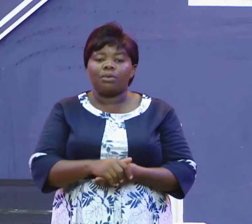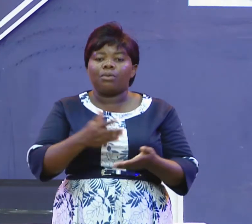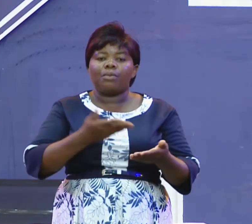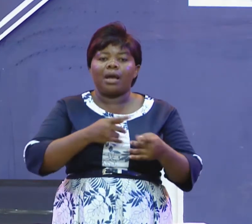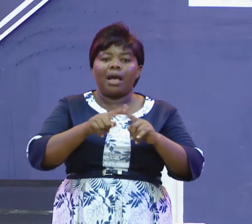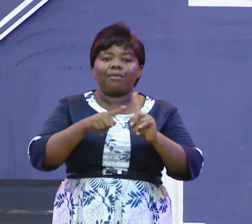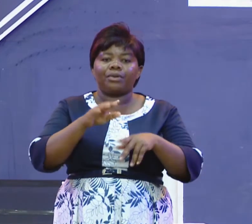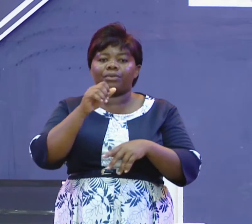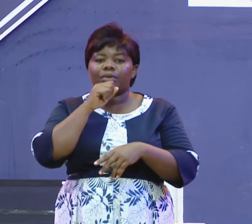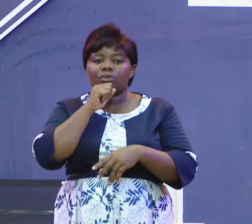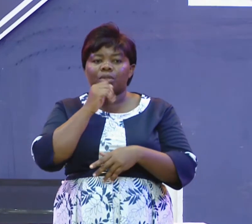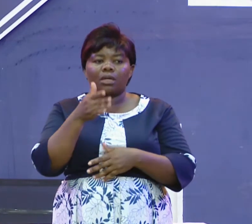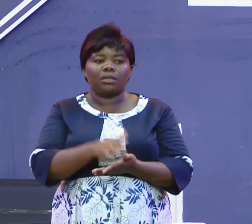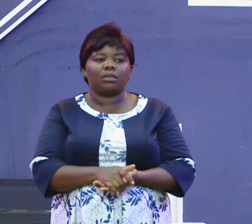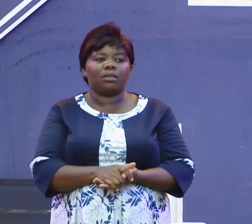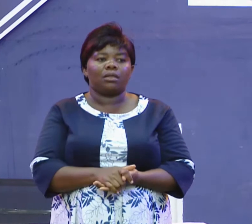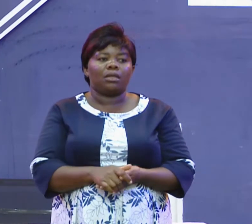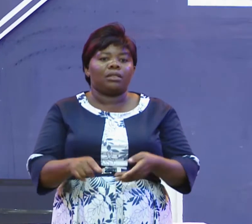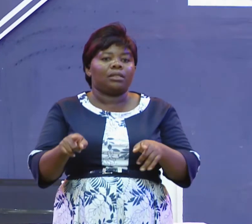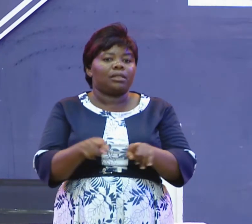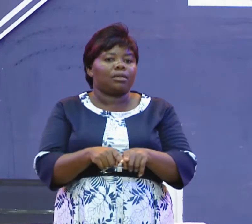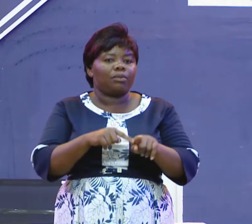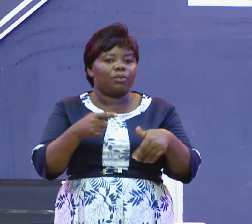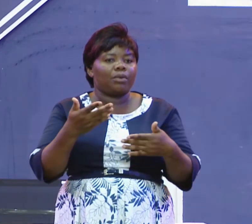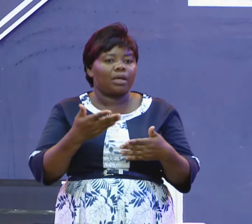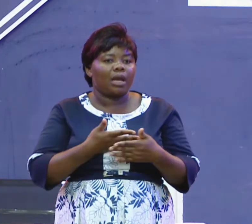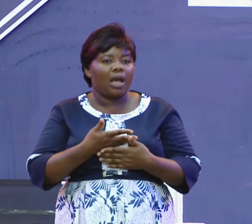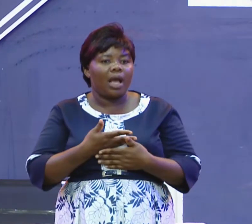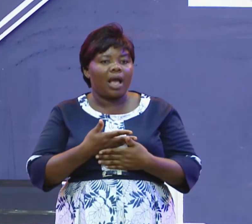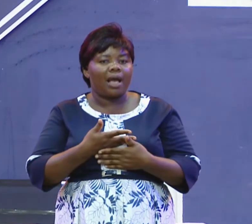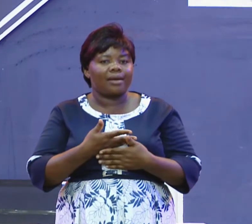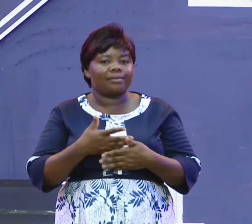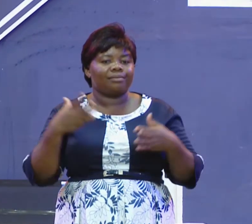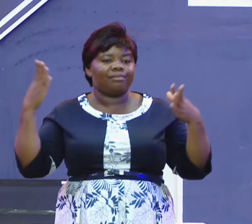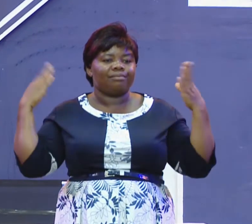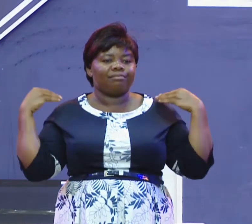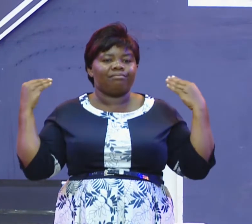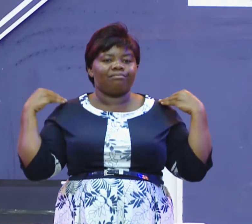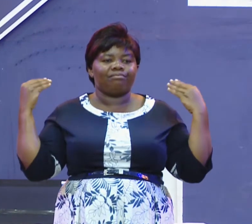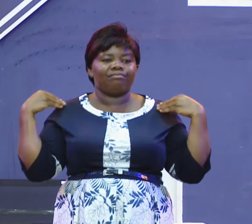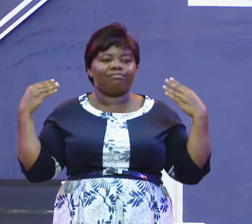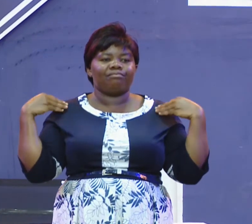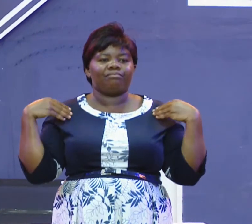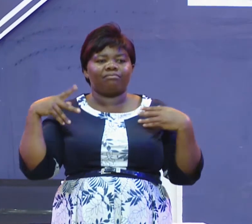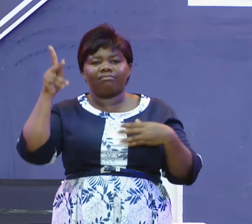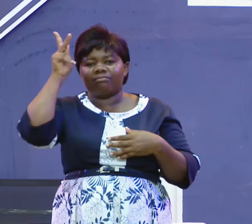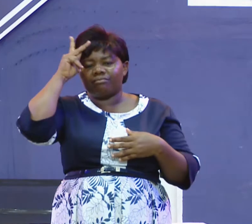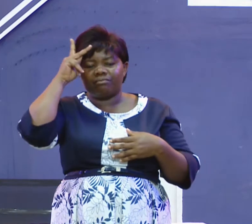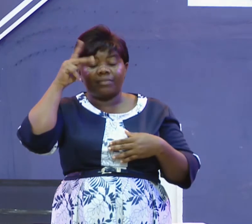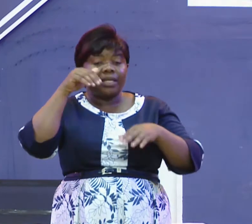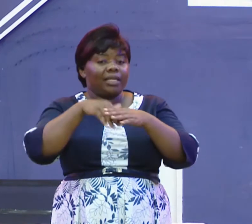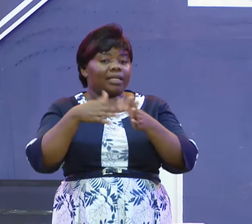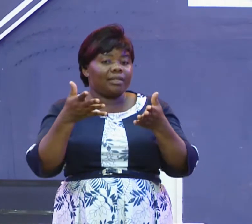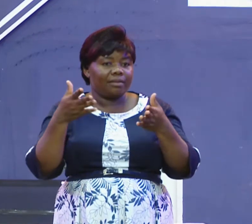tomorrow. The session has different speakers. Practical moment. And it also has a practical moment. Nga mu